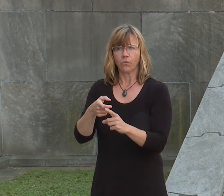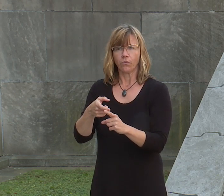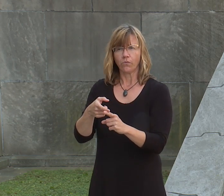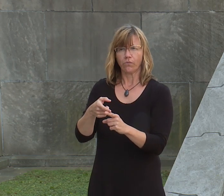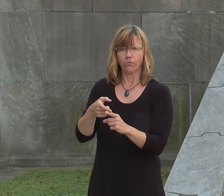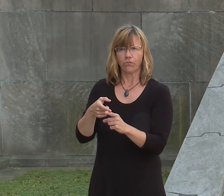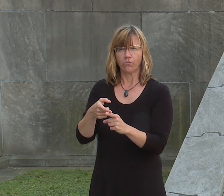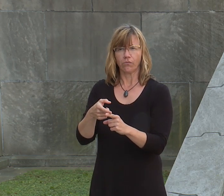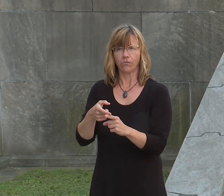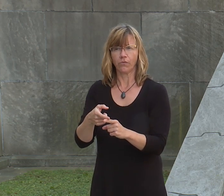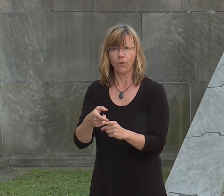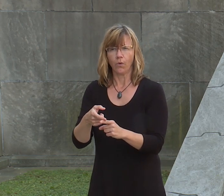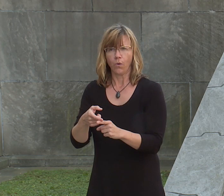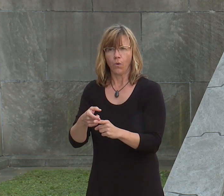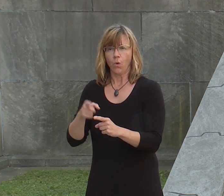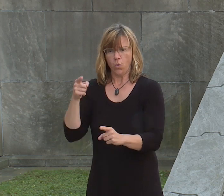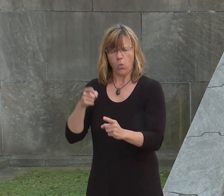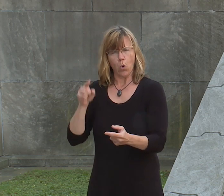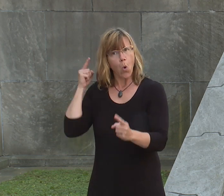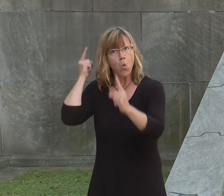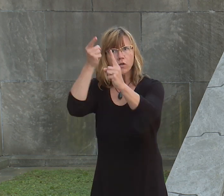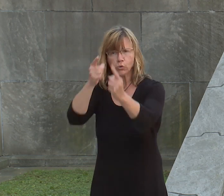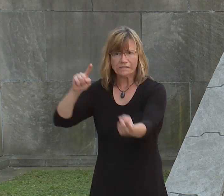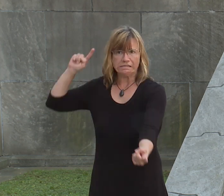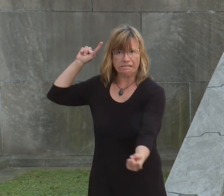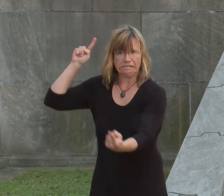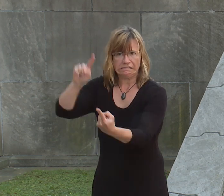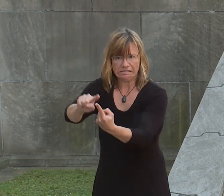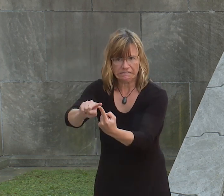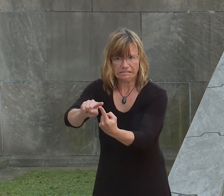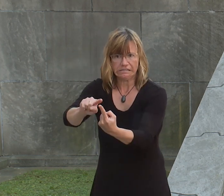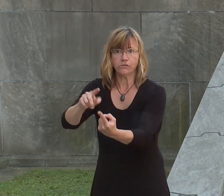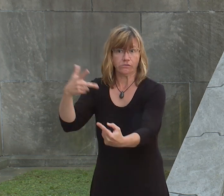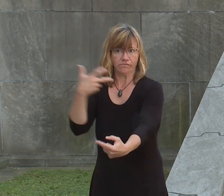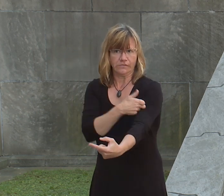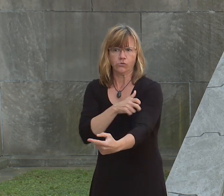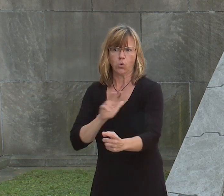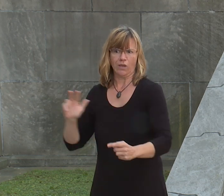rates. These sites do require pre-registration, and residents can visit